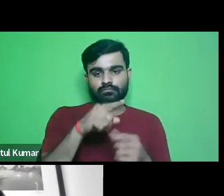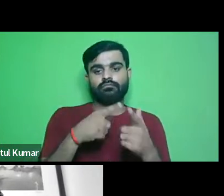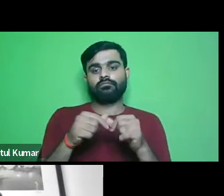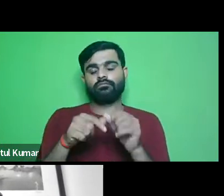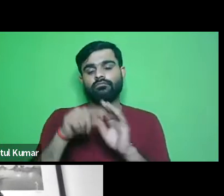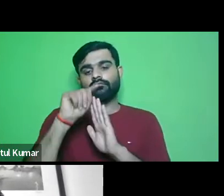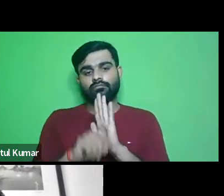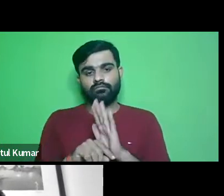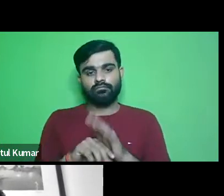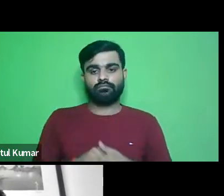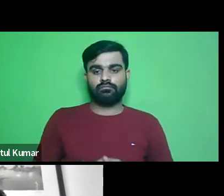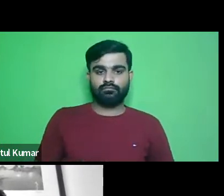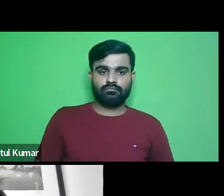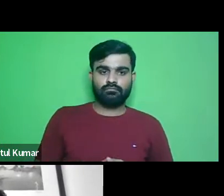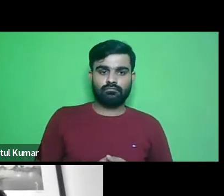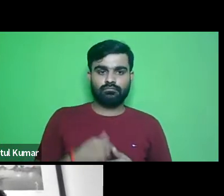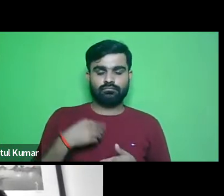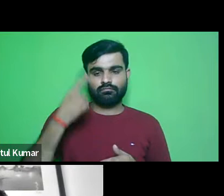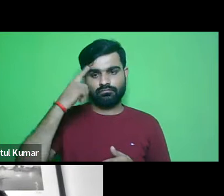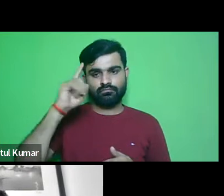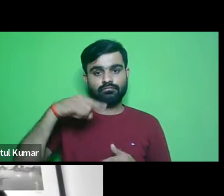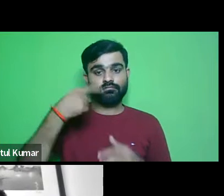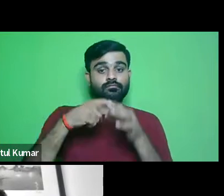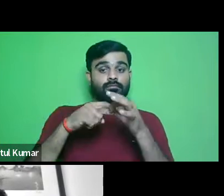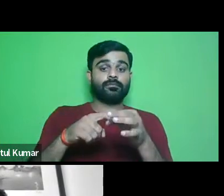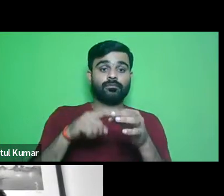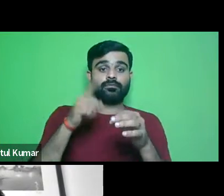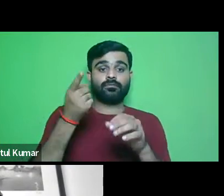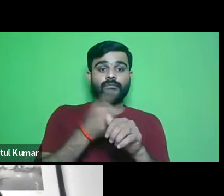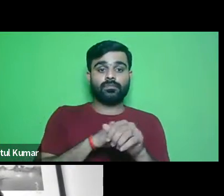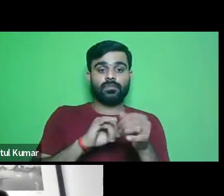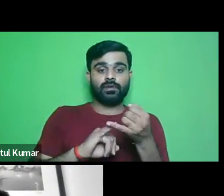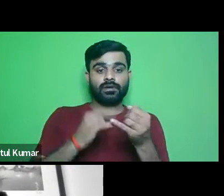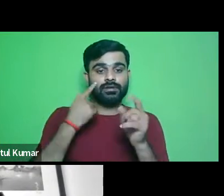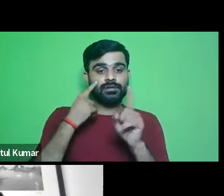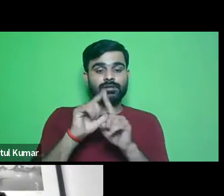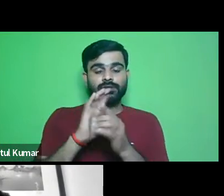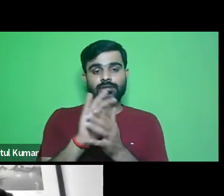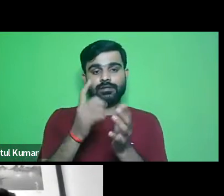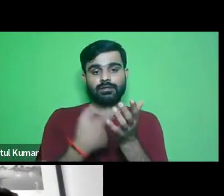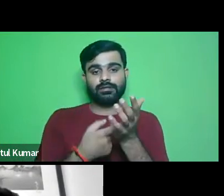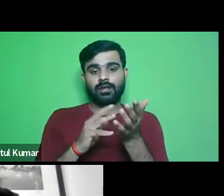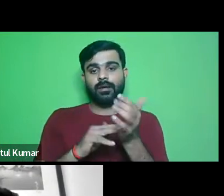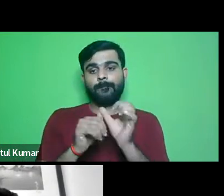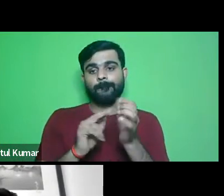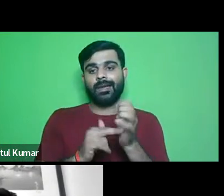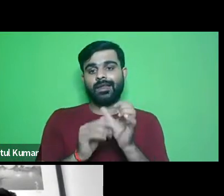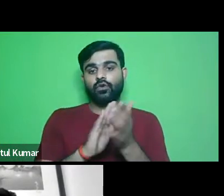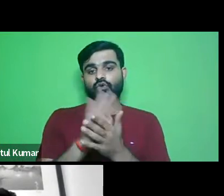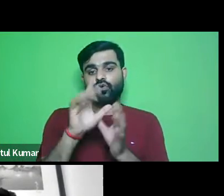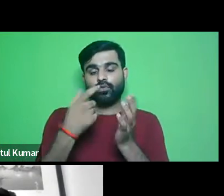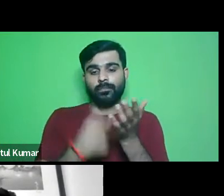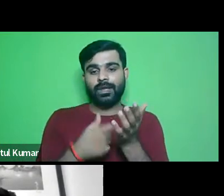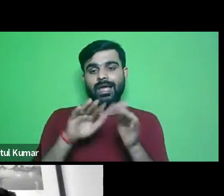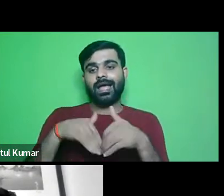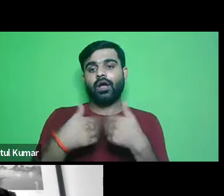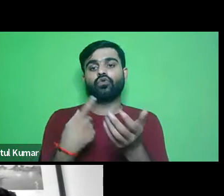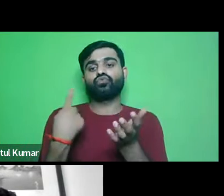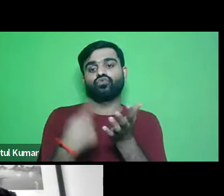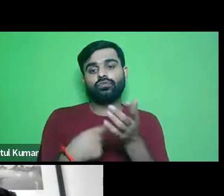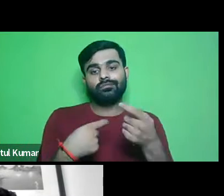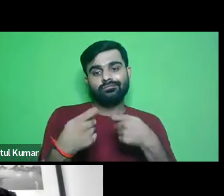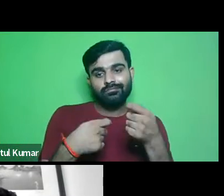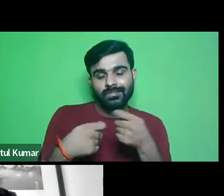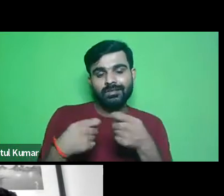principle. I think the next question we have is from Siddharth Manohar. How do regulators and businesses work to